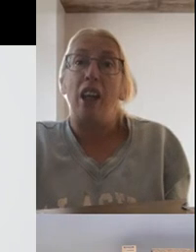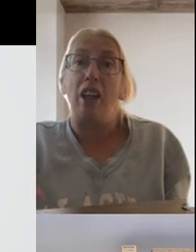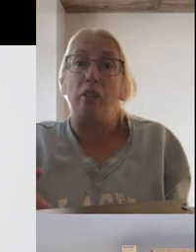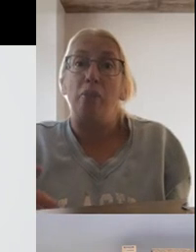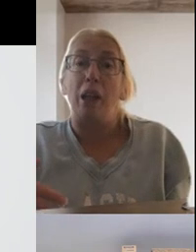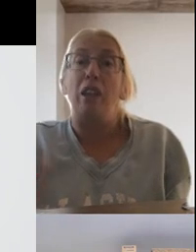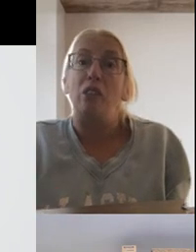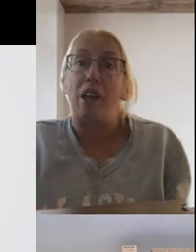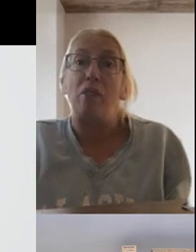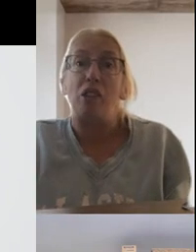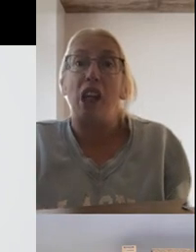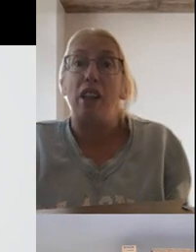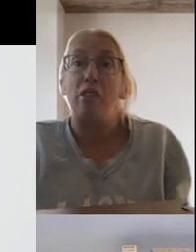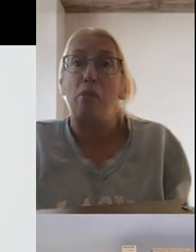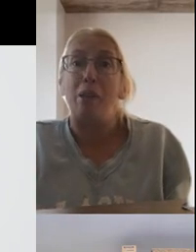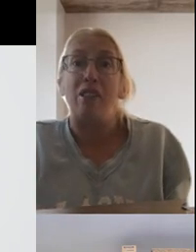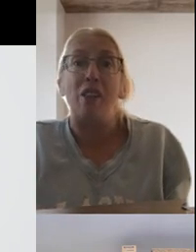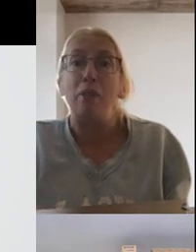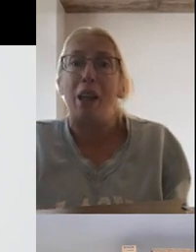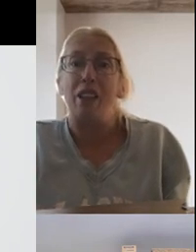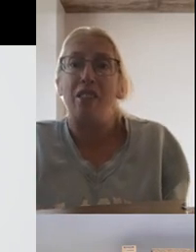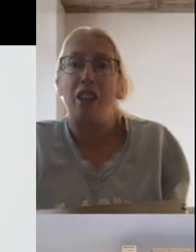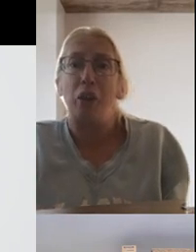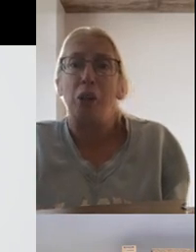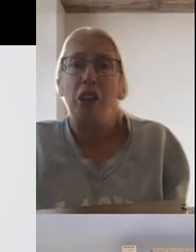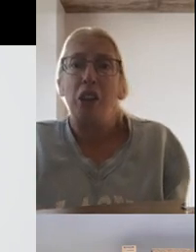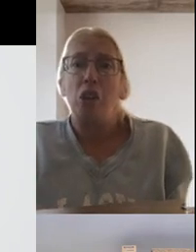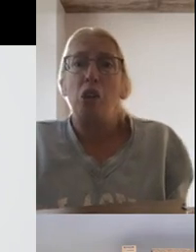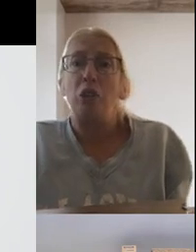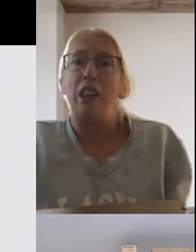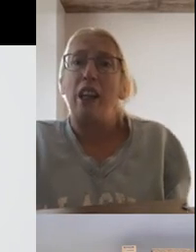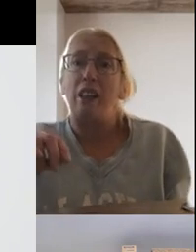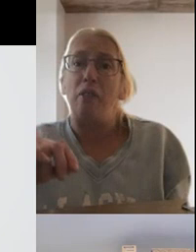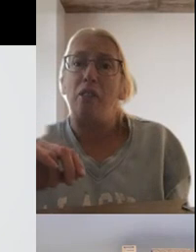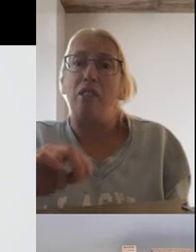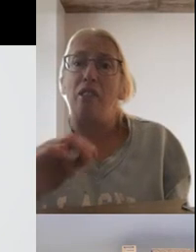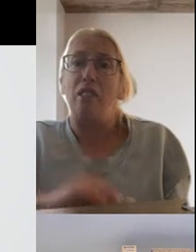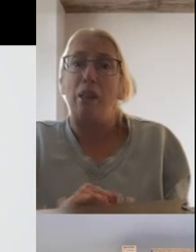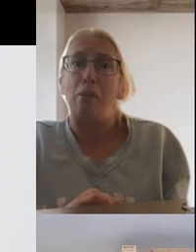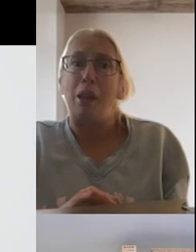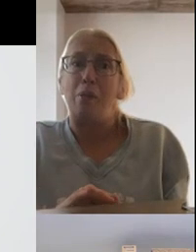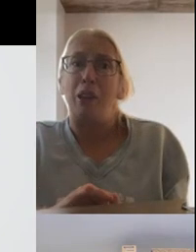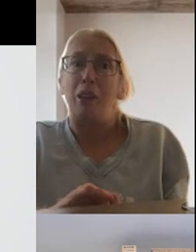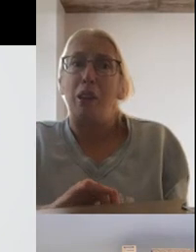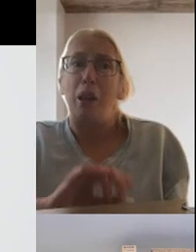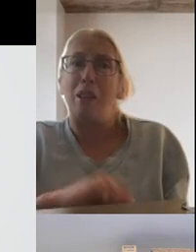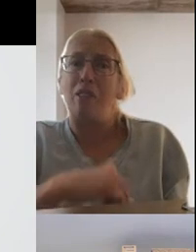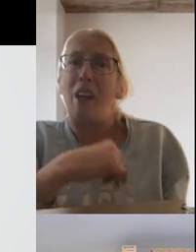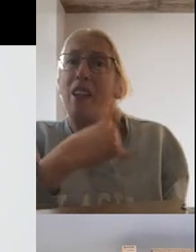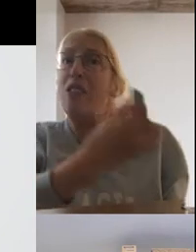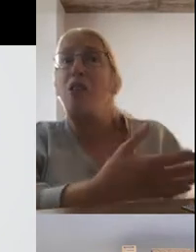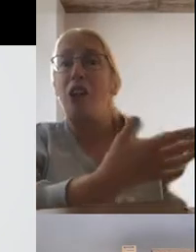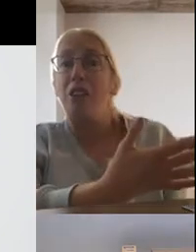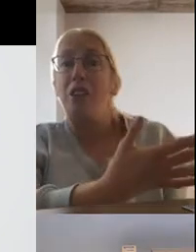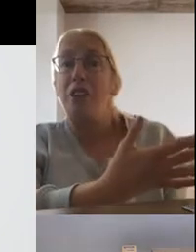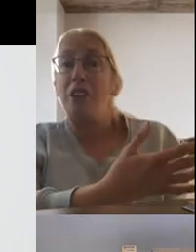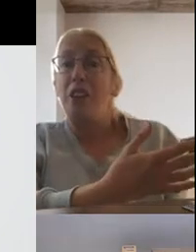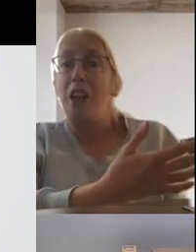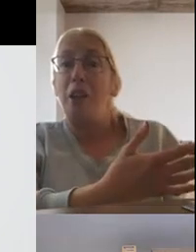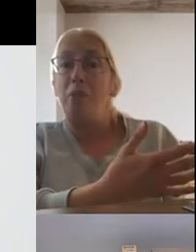need a looked after child to be developing. So surely that gives disabled people a bit of